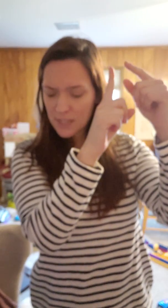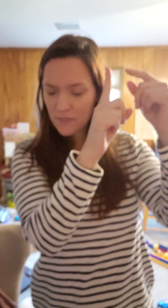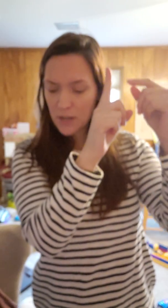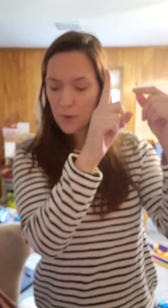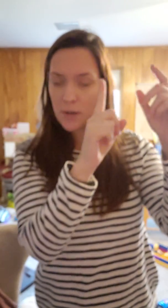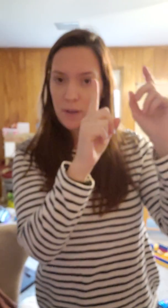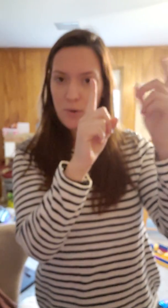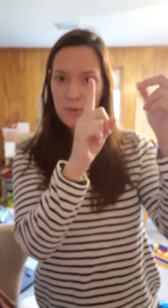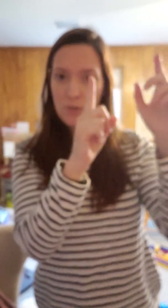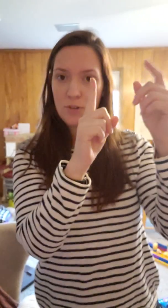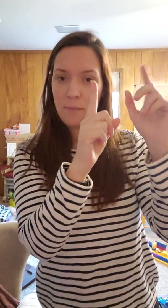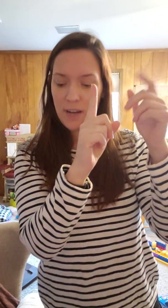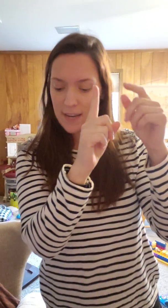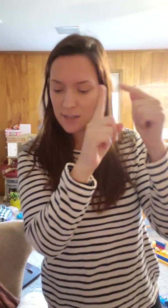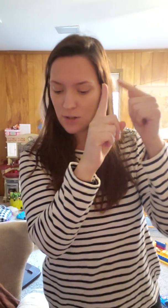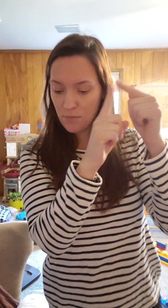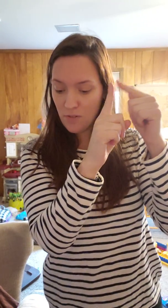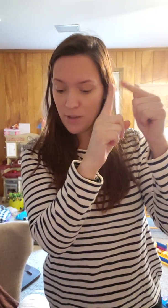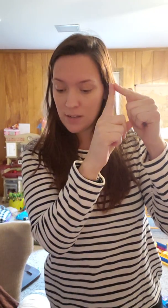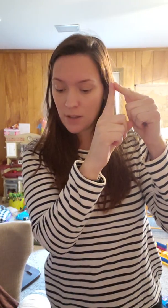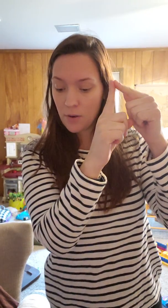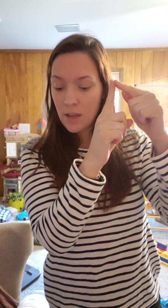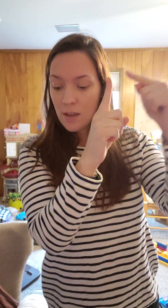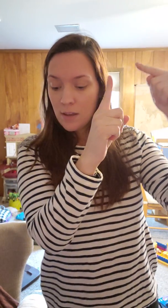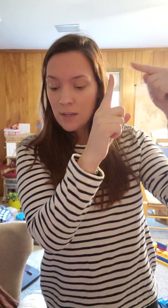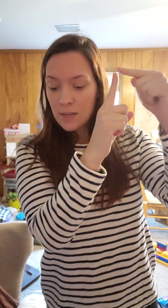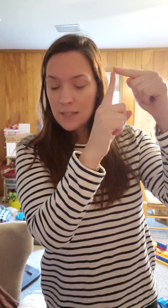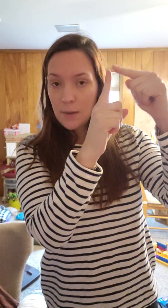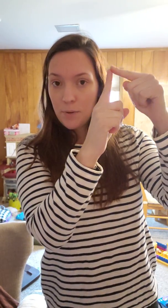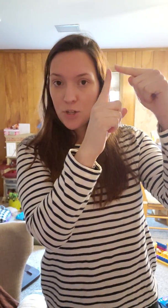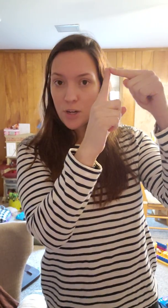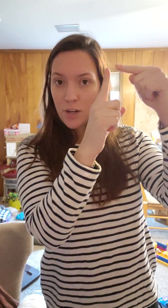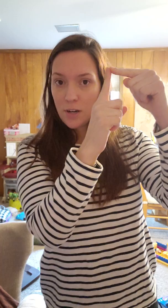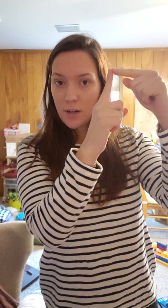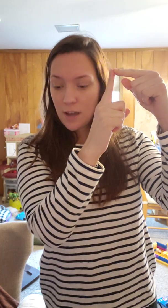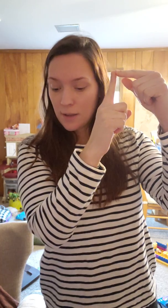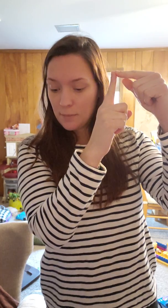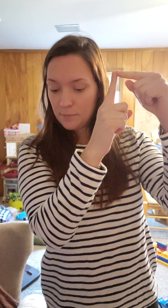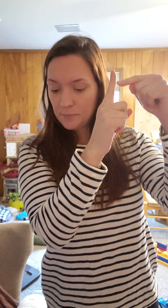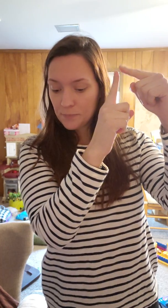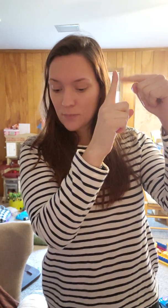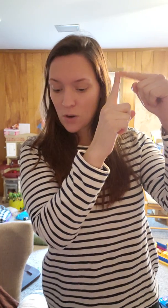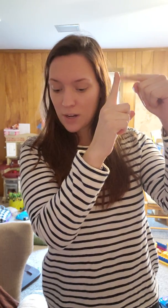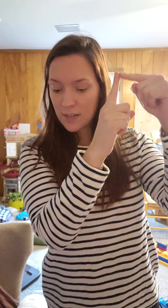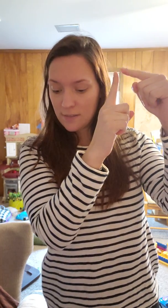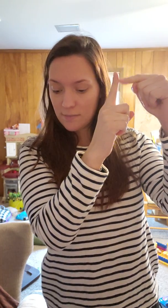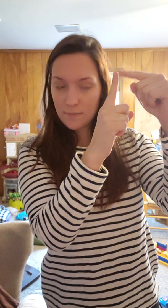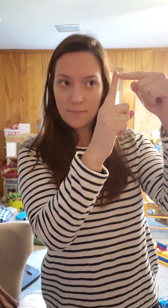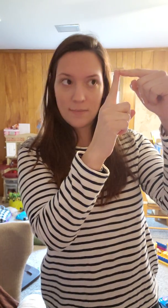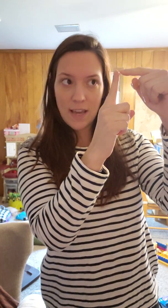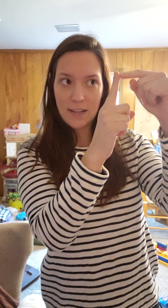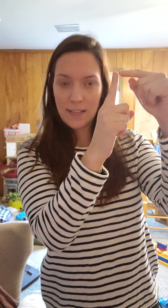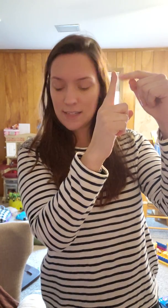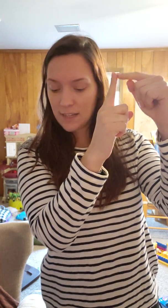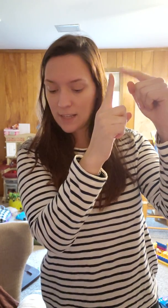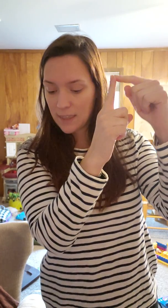in the video anyway you always use your dominant hand to do the movement so temperature or can kind of like tick like